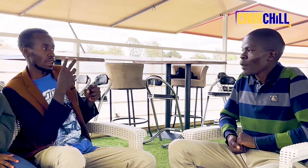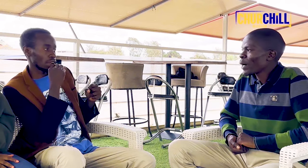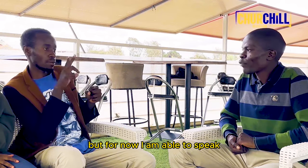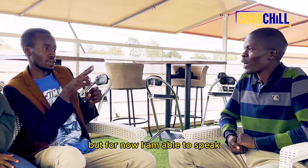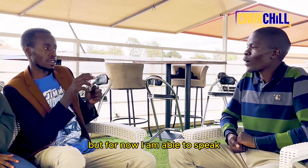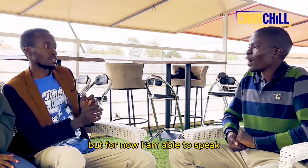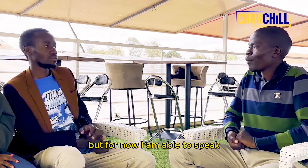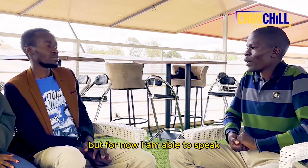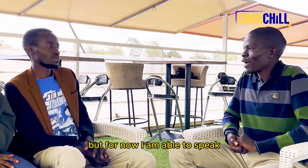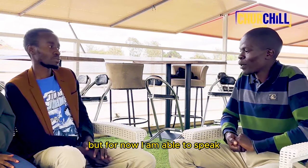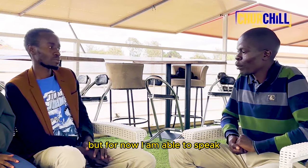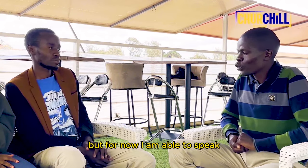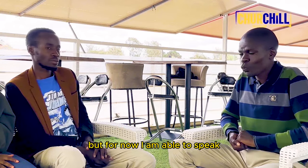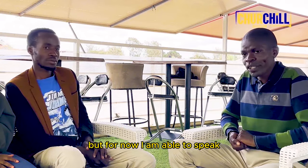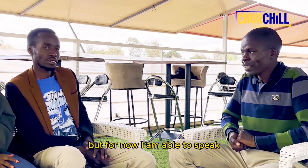But for now, I am able to speak.